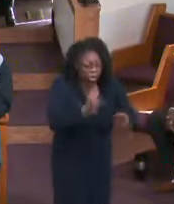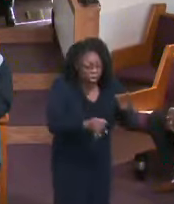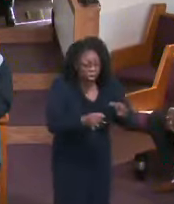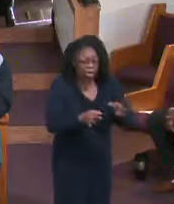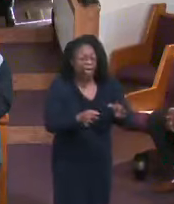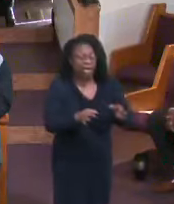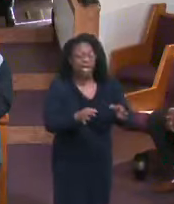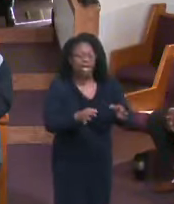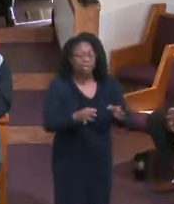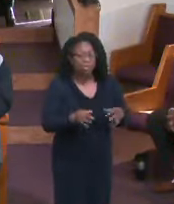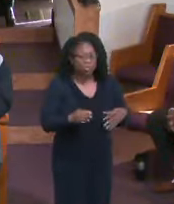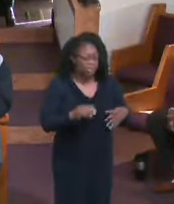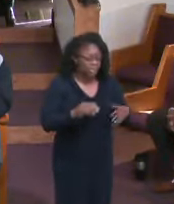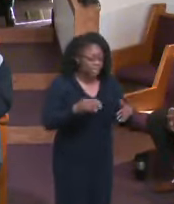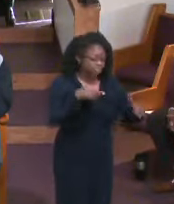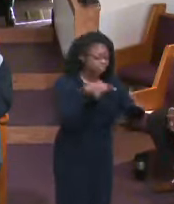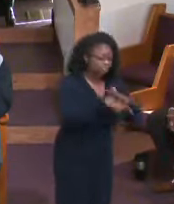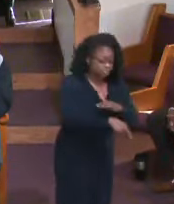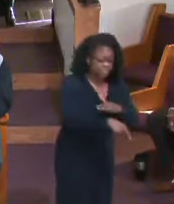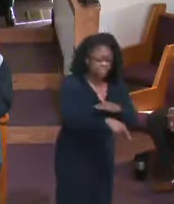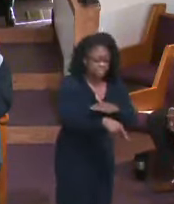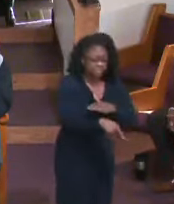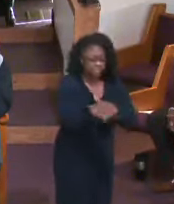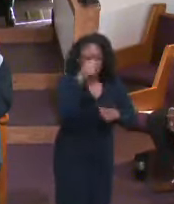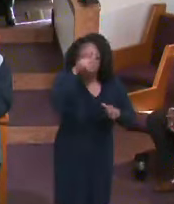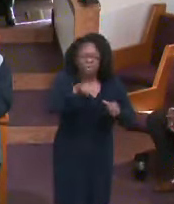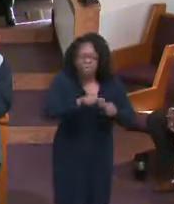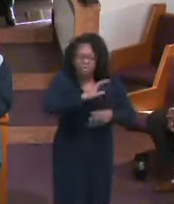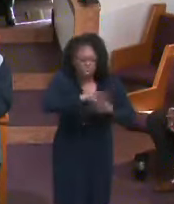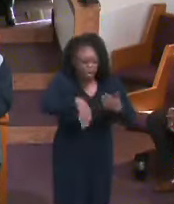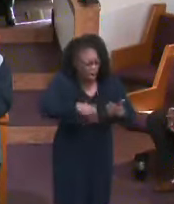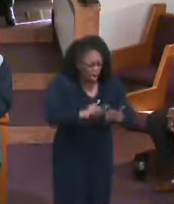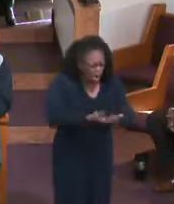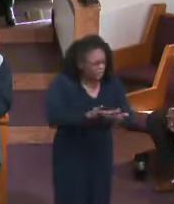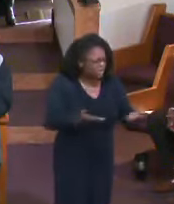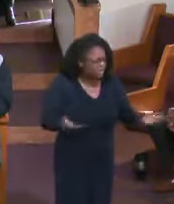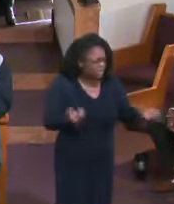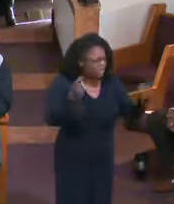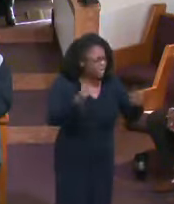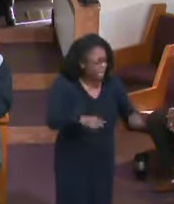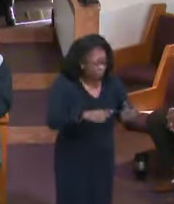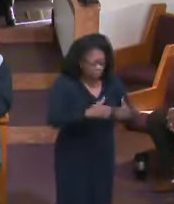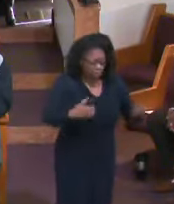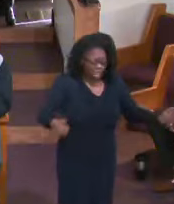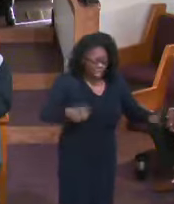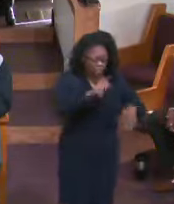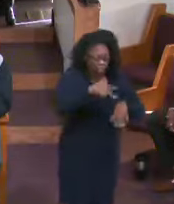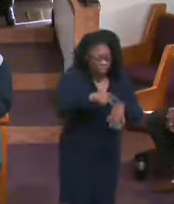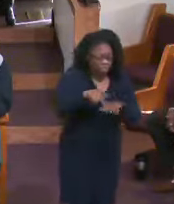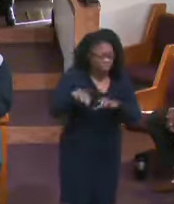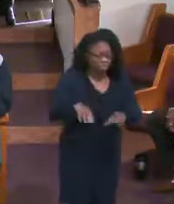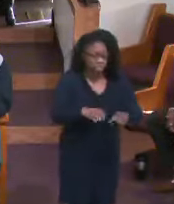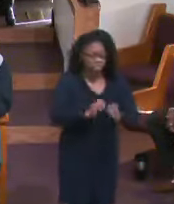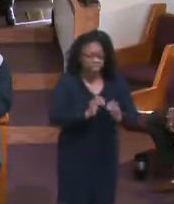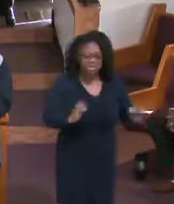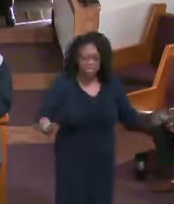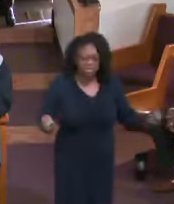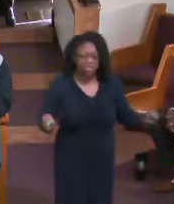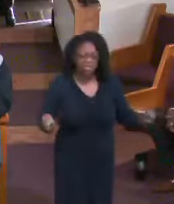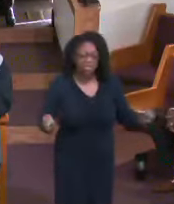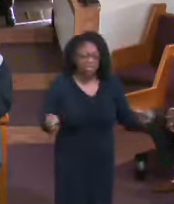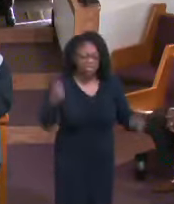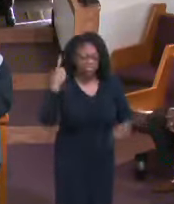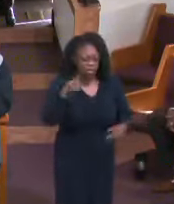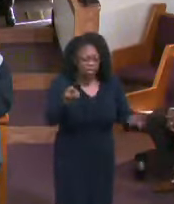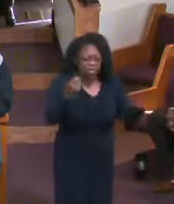and ultimately put to death. Remember that all of these things occurred without Peter doing anything to bring them on.